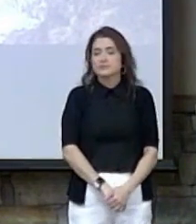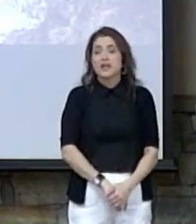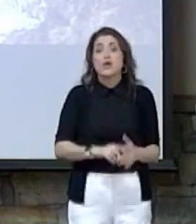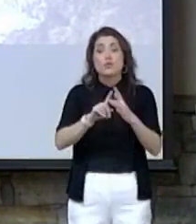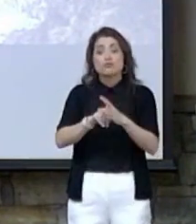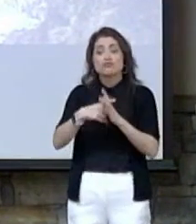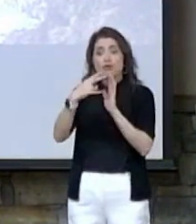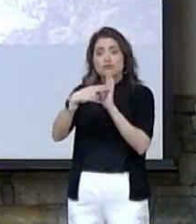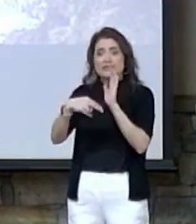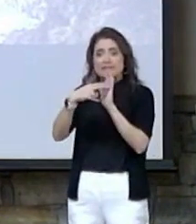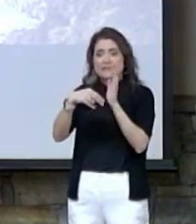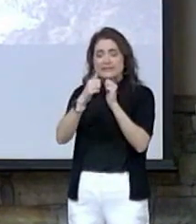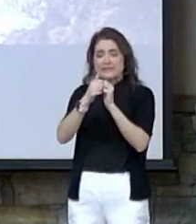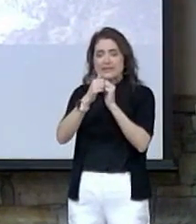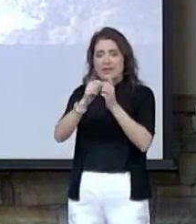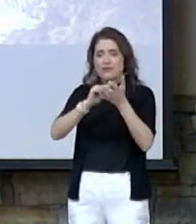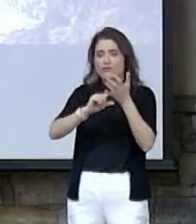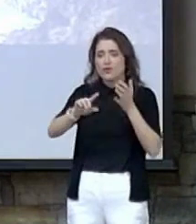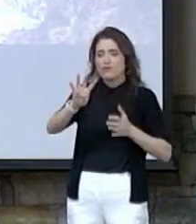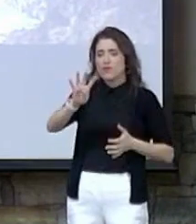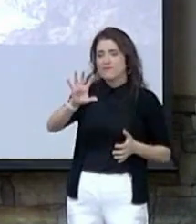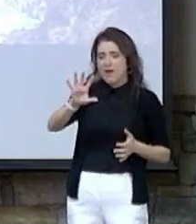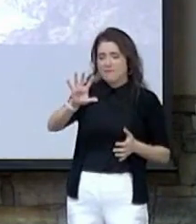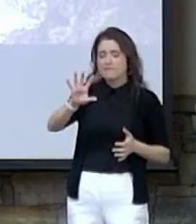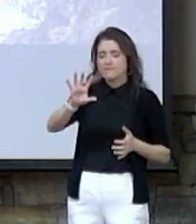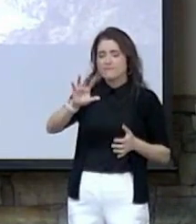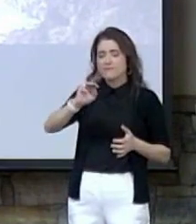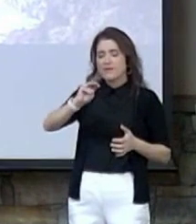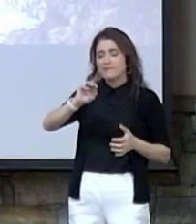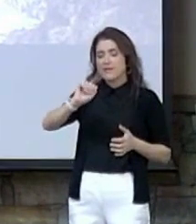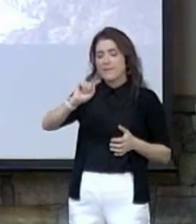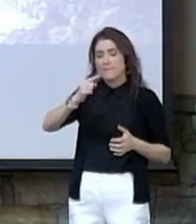Let's start reading together in verse 45 of Matthew 27.